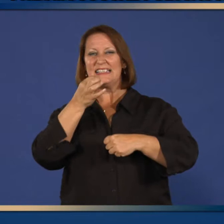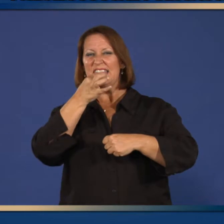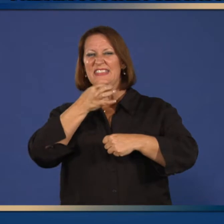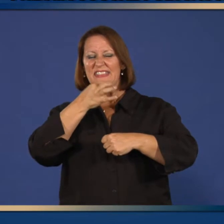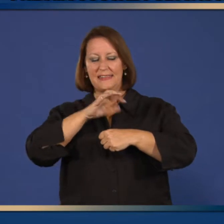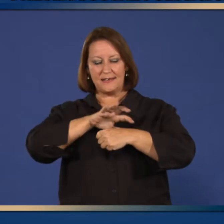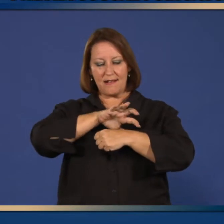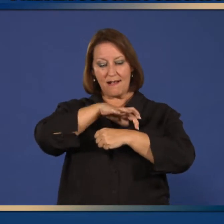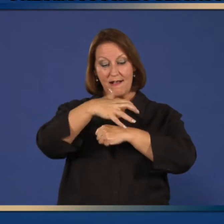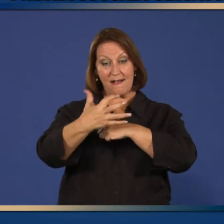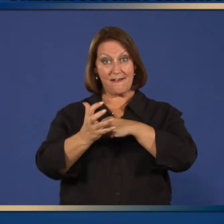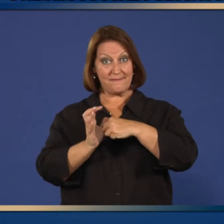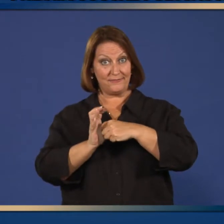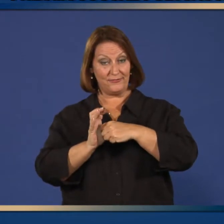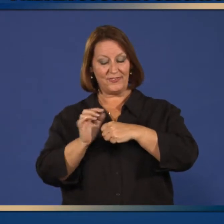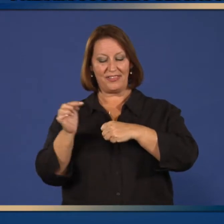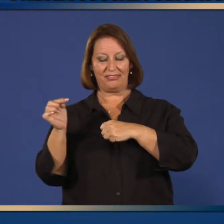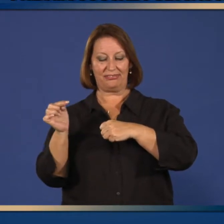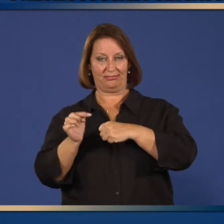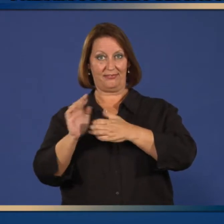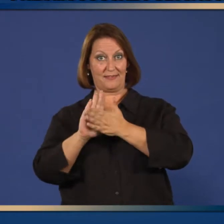and covering of the brain,